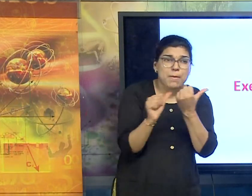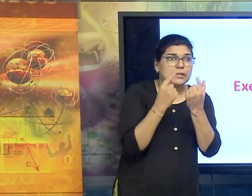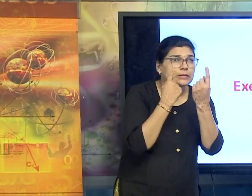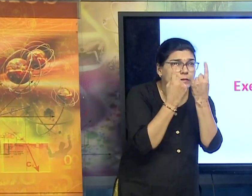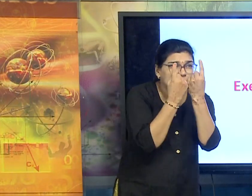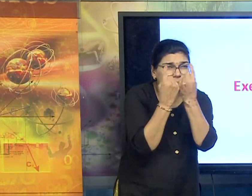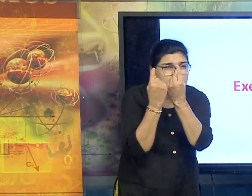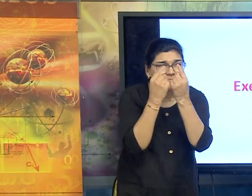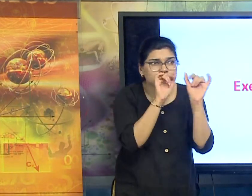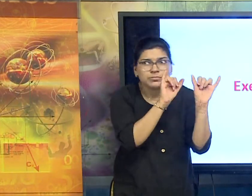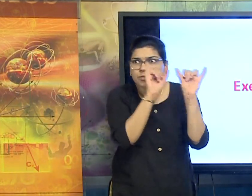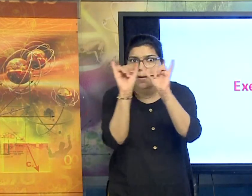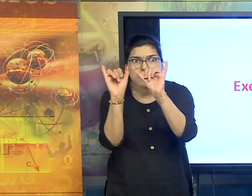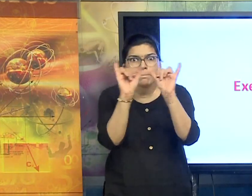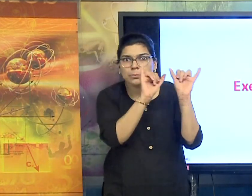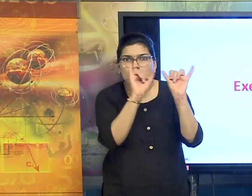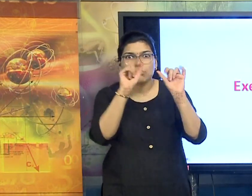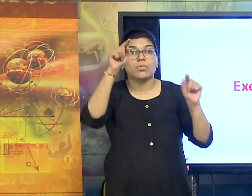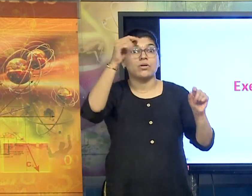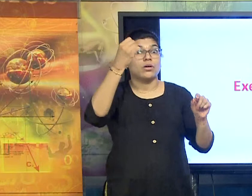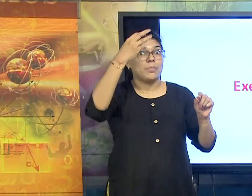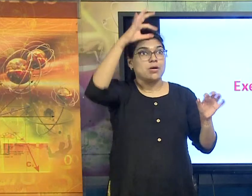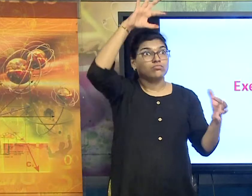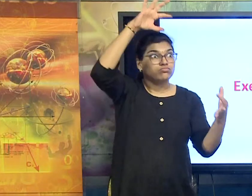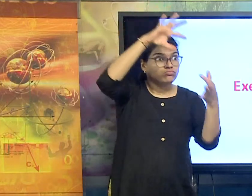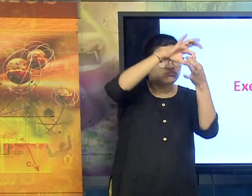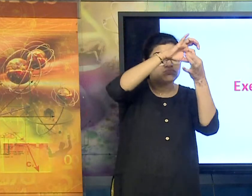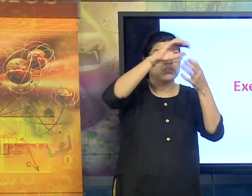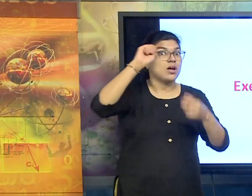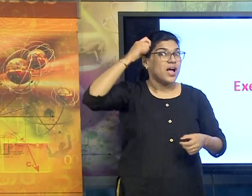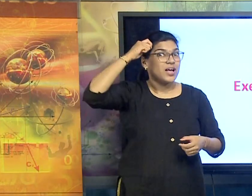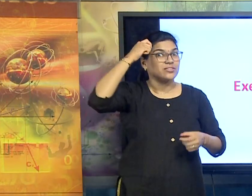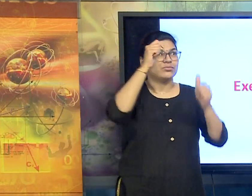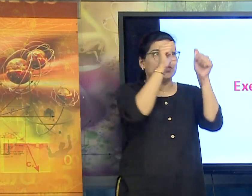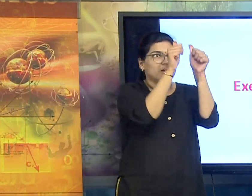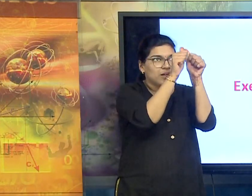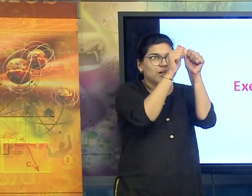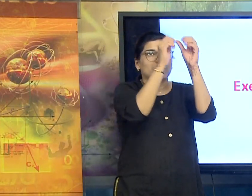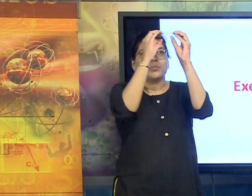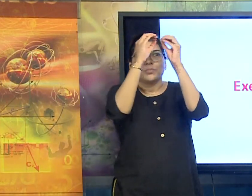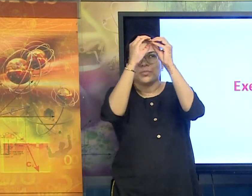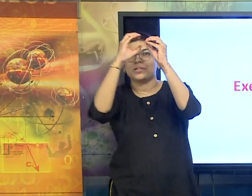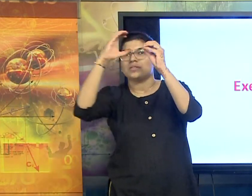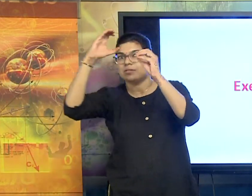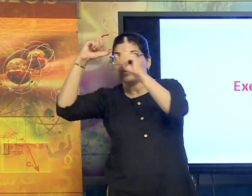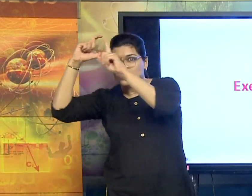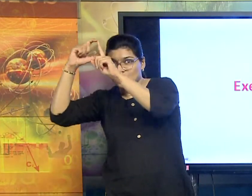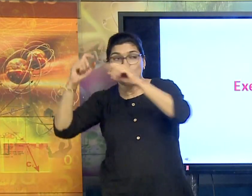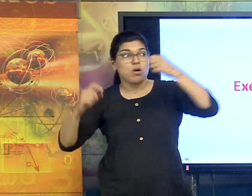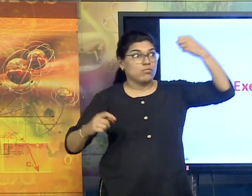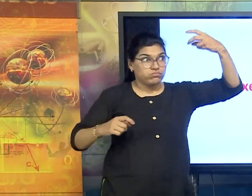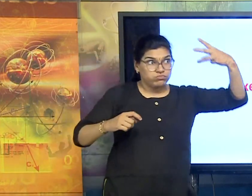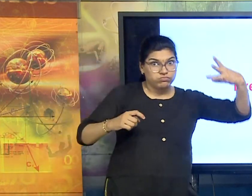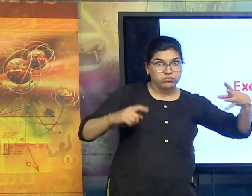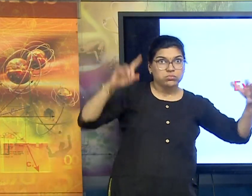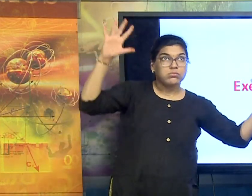In case you fail, you find any difficulty, just don't leave the subject. You have to try hard,